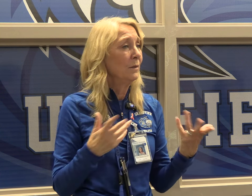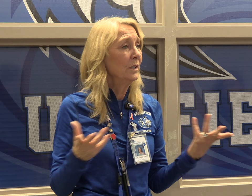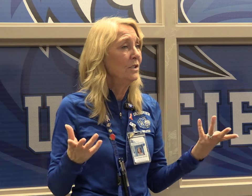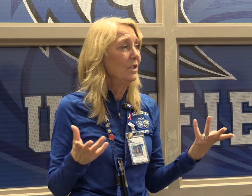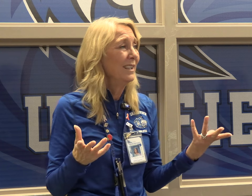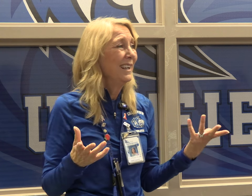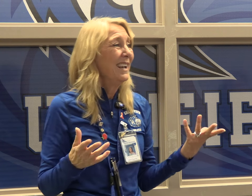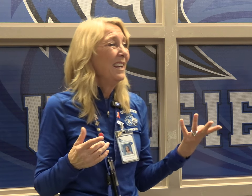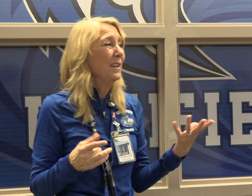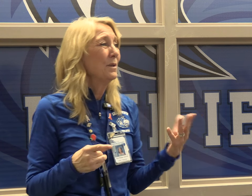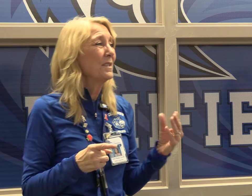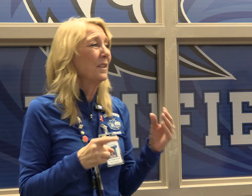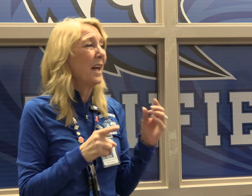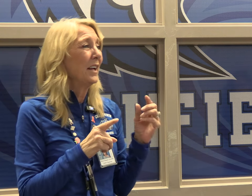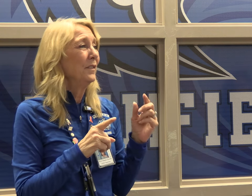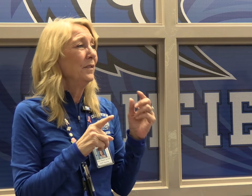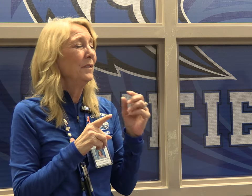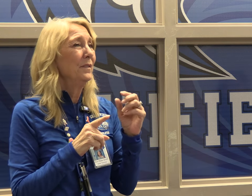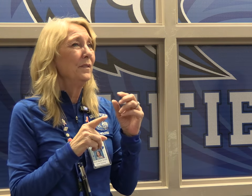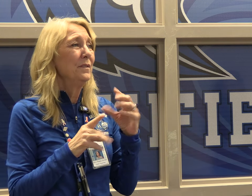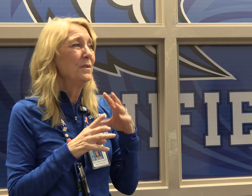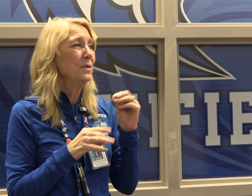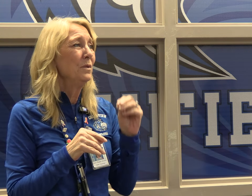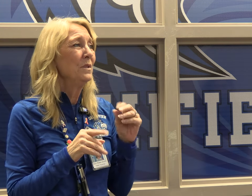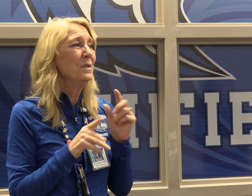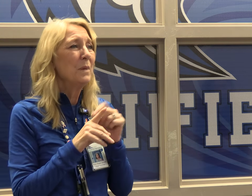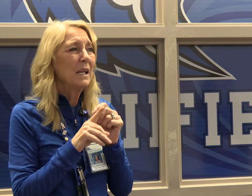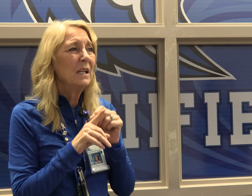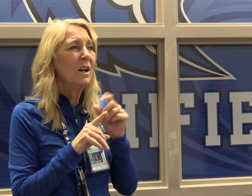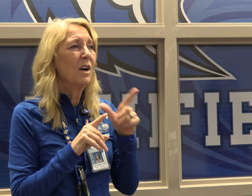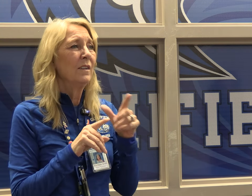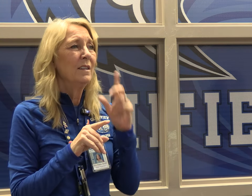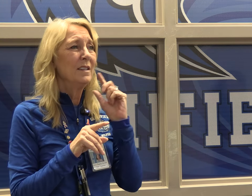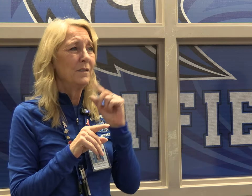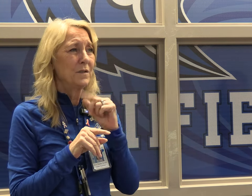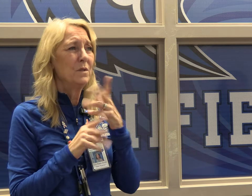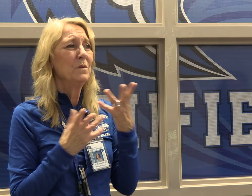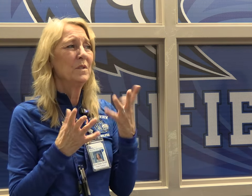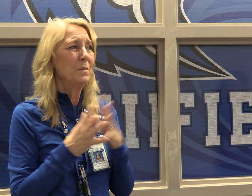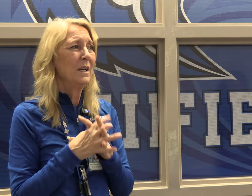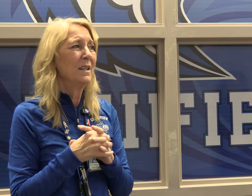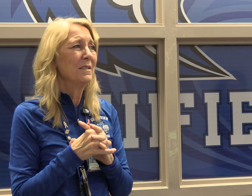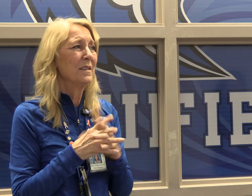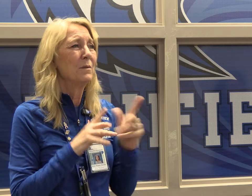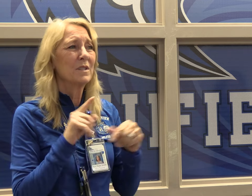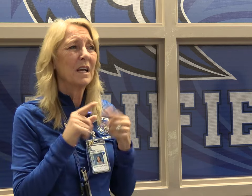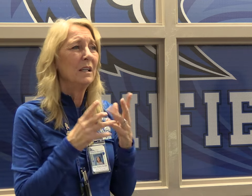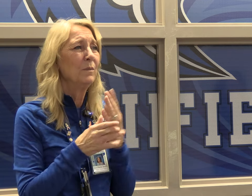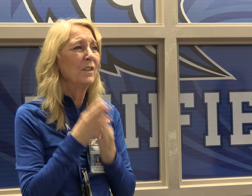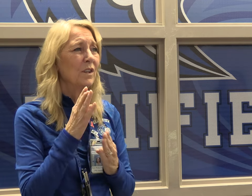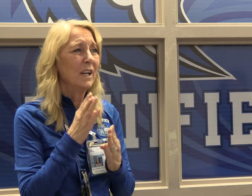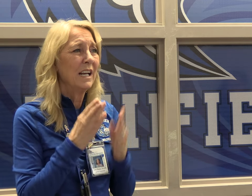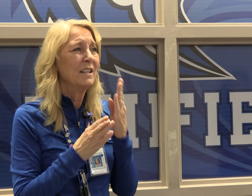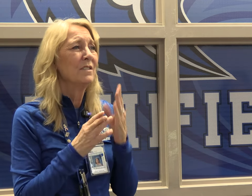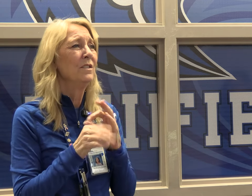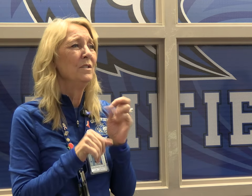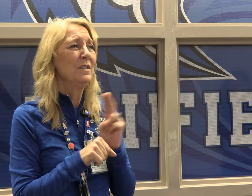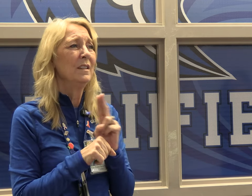Language, there was a lot of students picking on the deaf students because they were signing with their hands and using